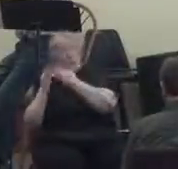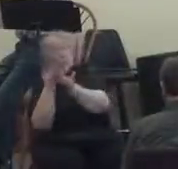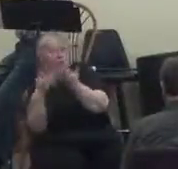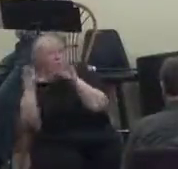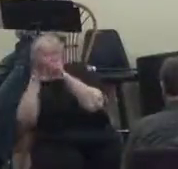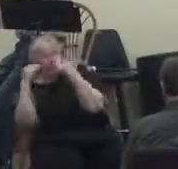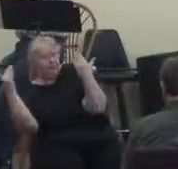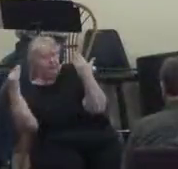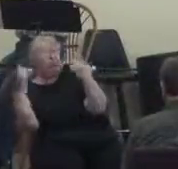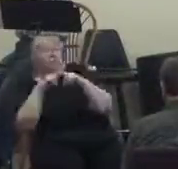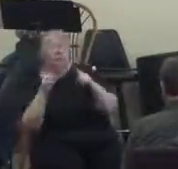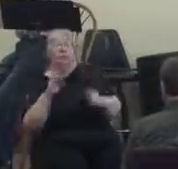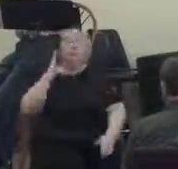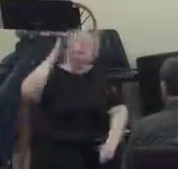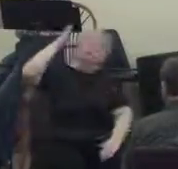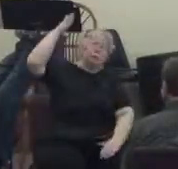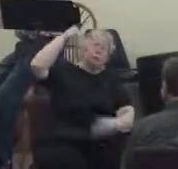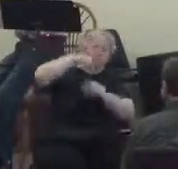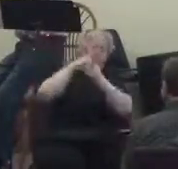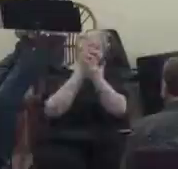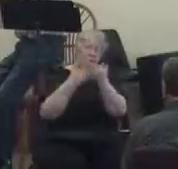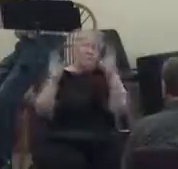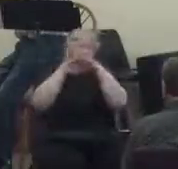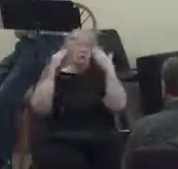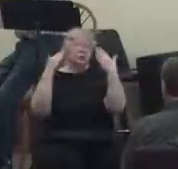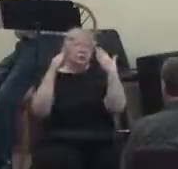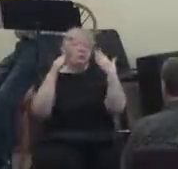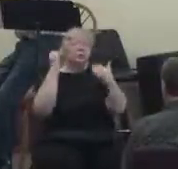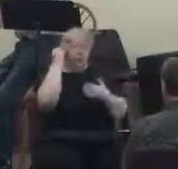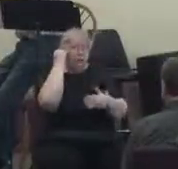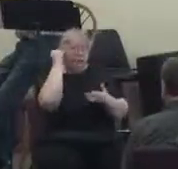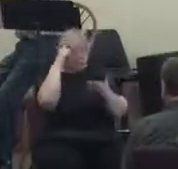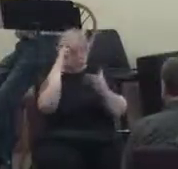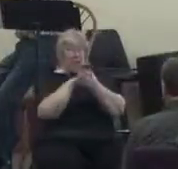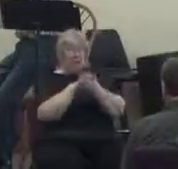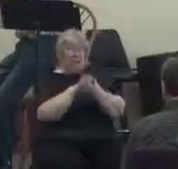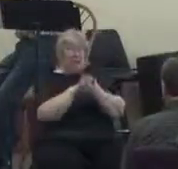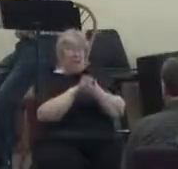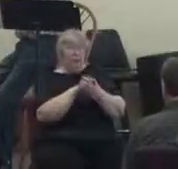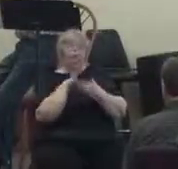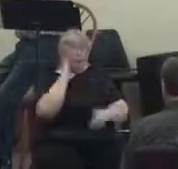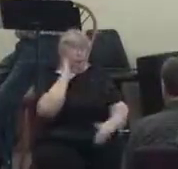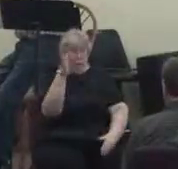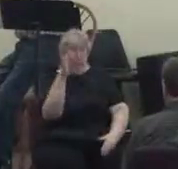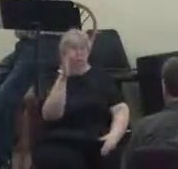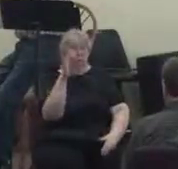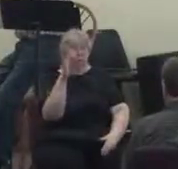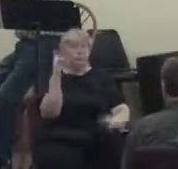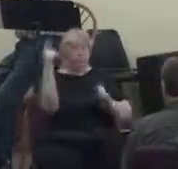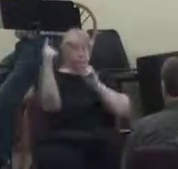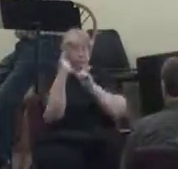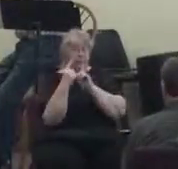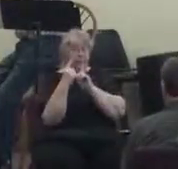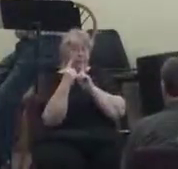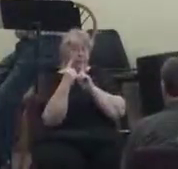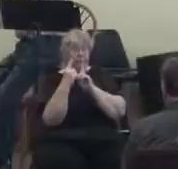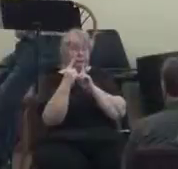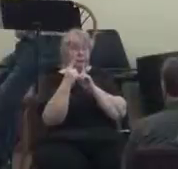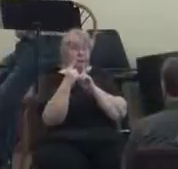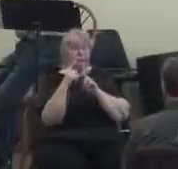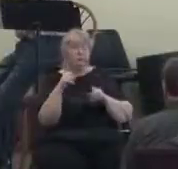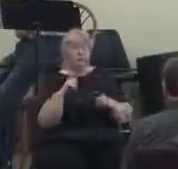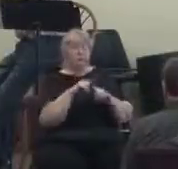meet them someday as a believer. These are people that I've never met, people you won't meet in this lifetime,